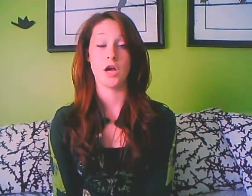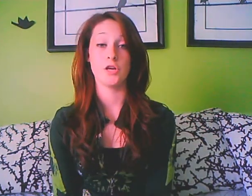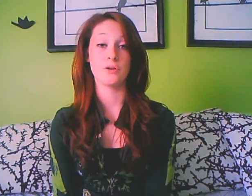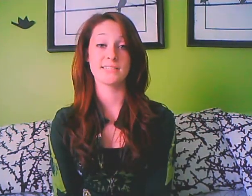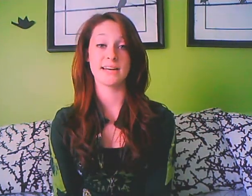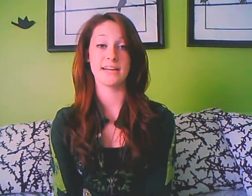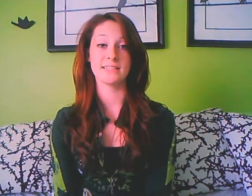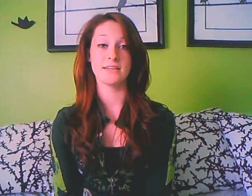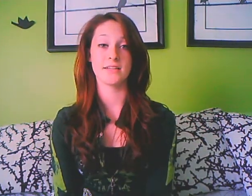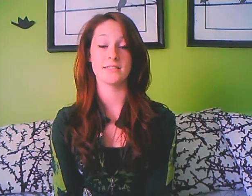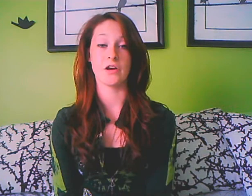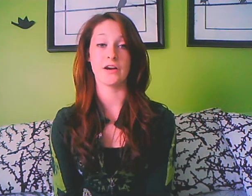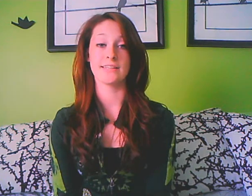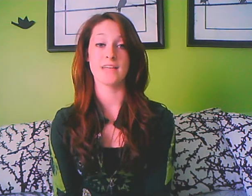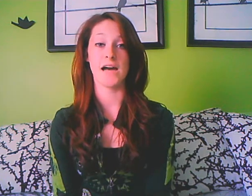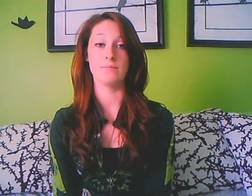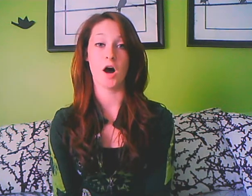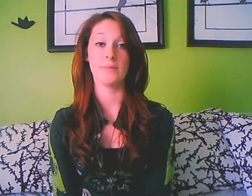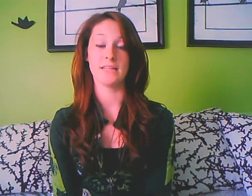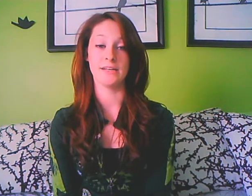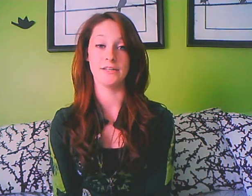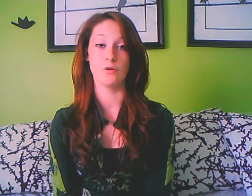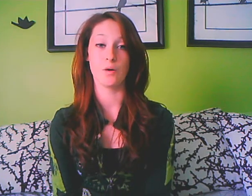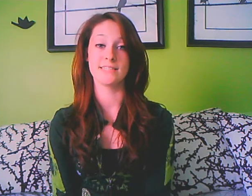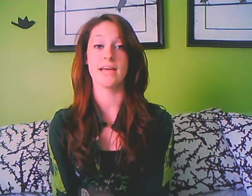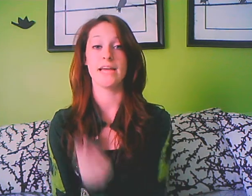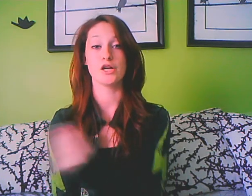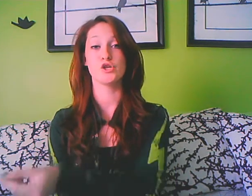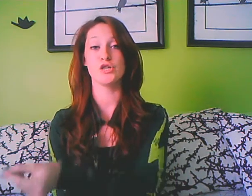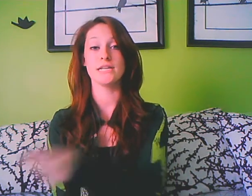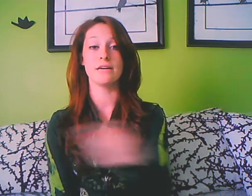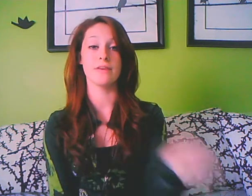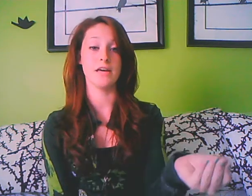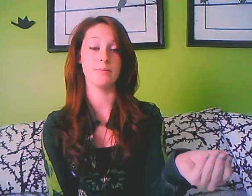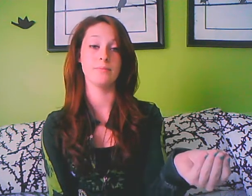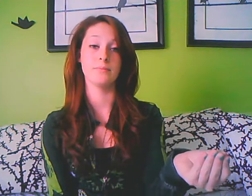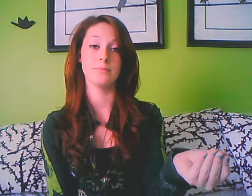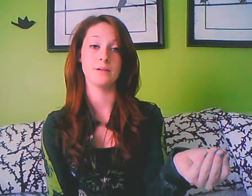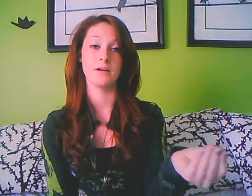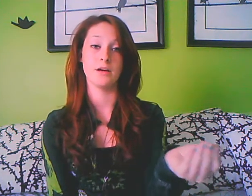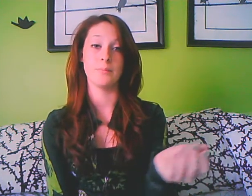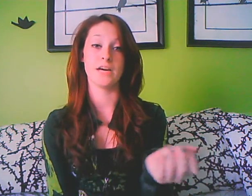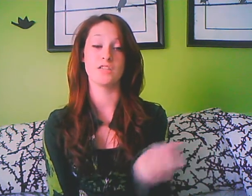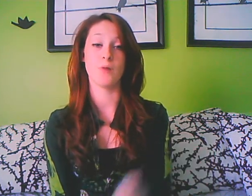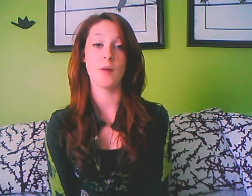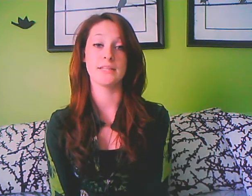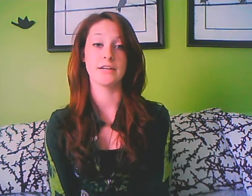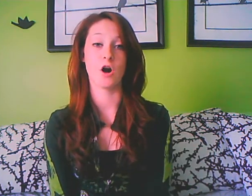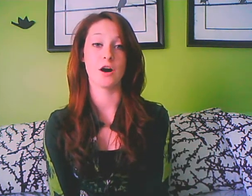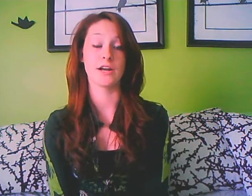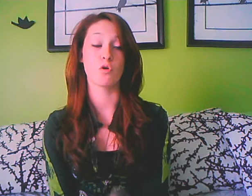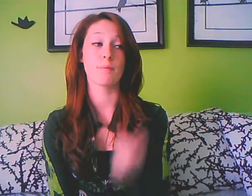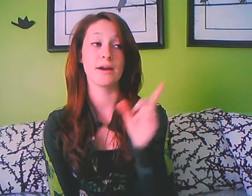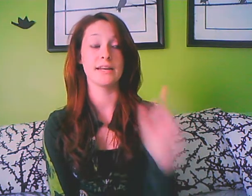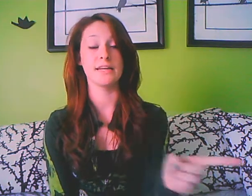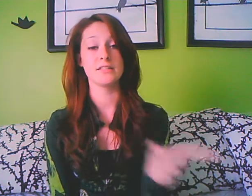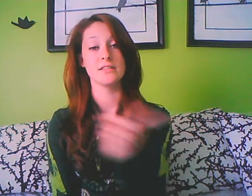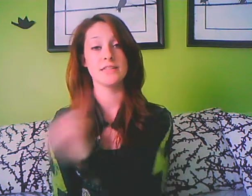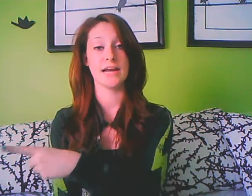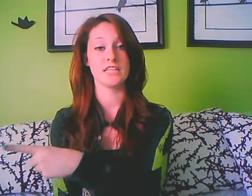Notice that it isn't necessary to sign Bob and Lynn when saying she, give him, because Bob and Lynn are already incorporated into the signing